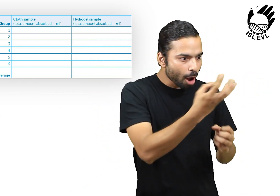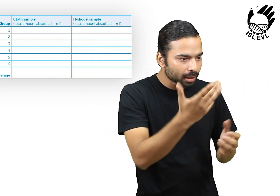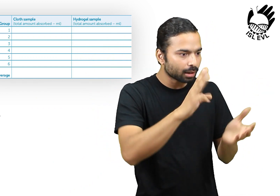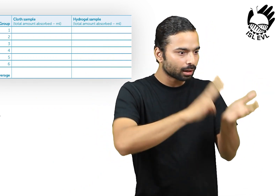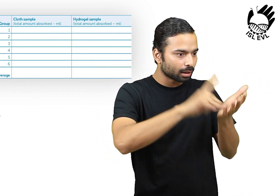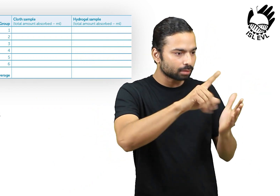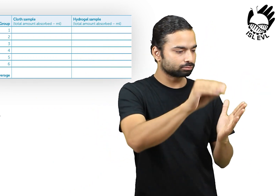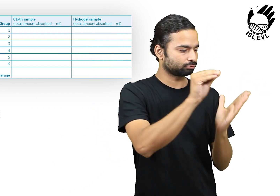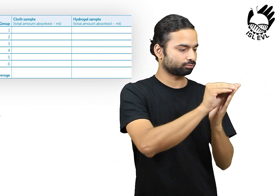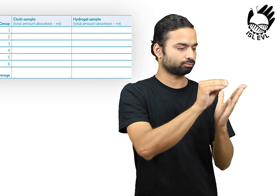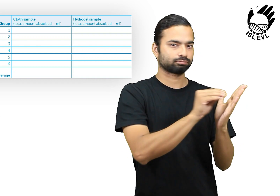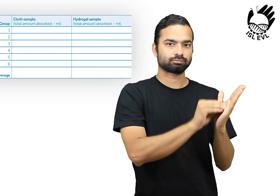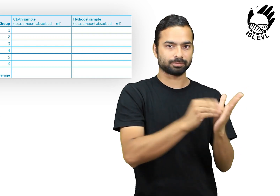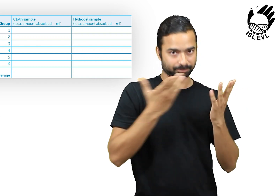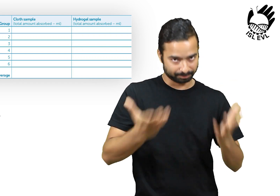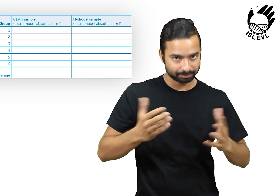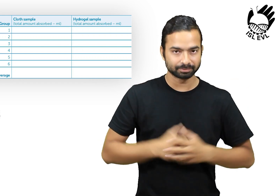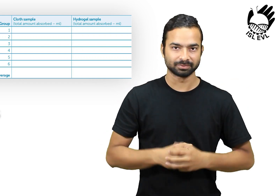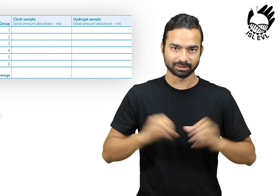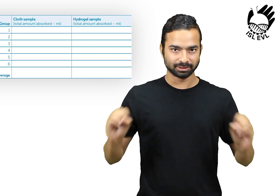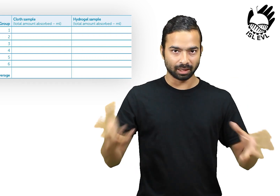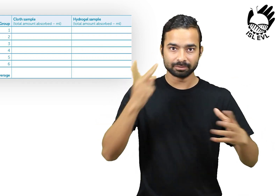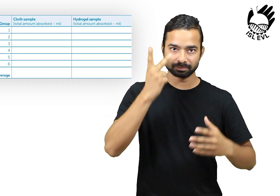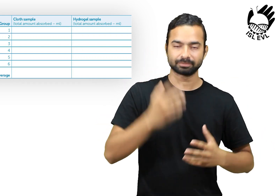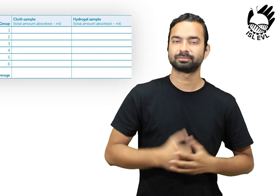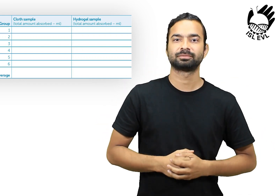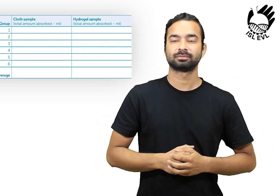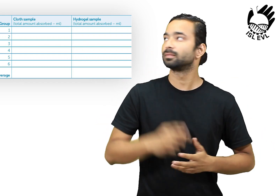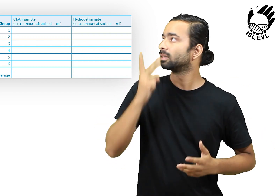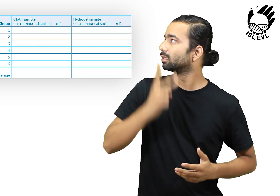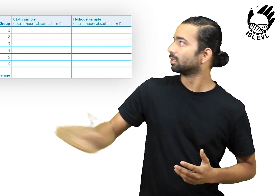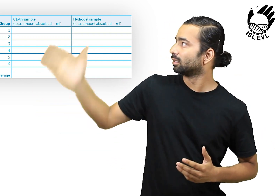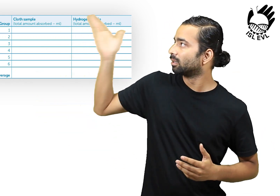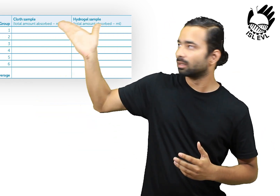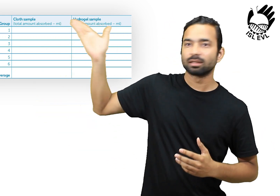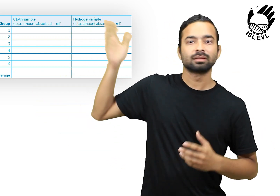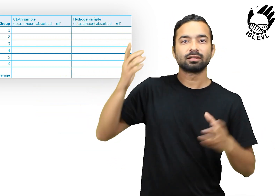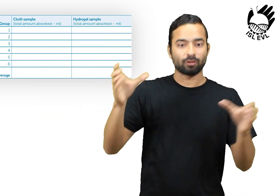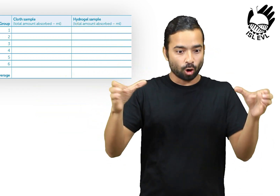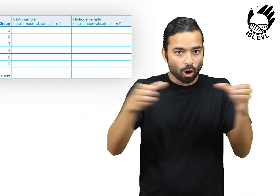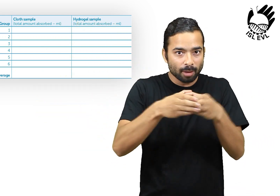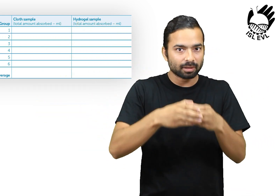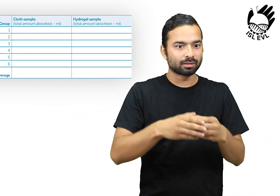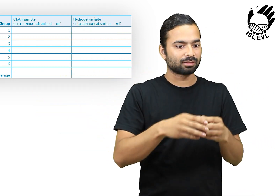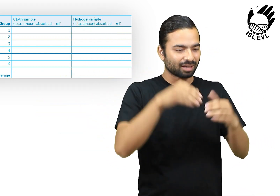A plastic tray, a storage box for the samples to be rested on.